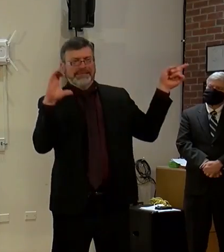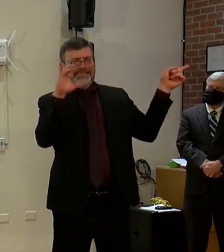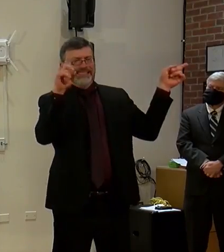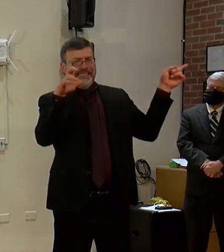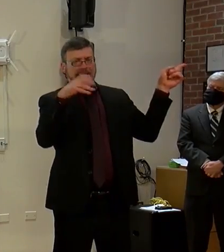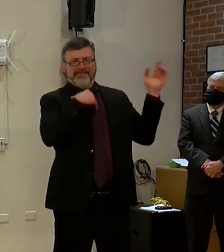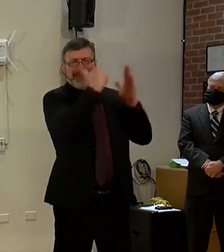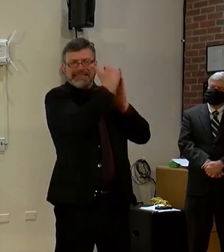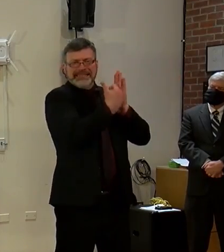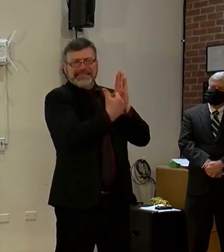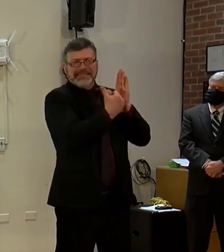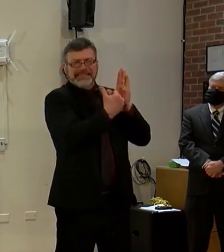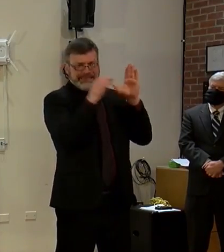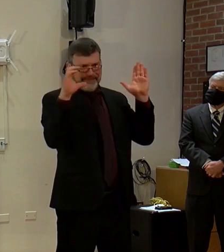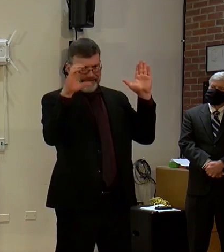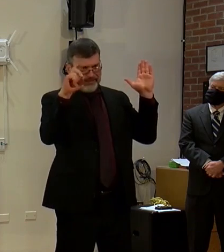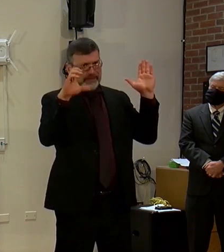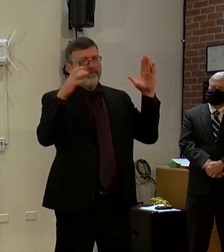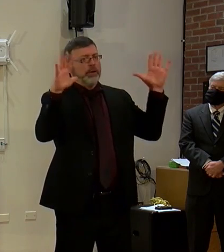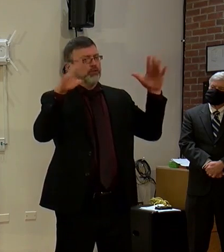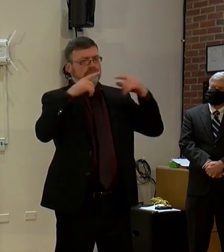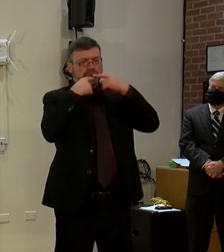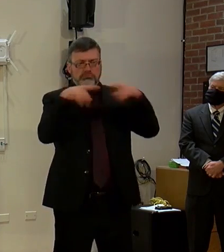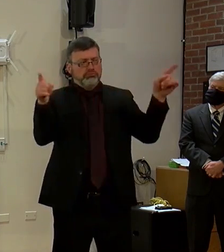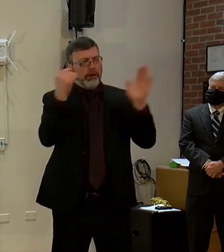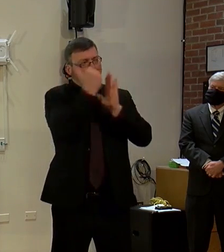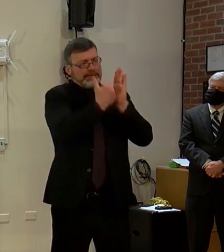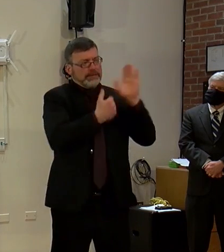Current cancer, chronic kidney disease,